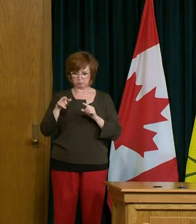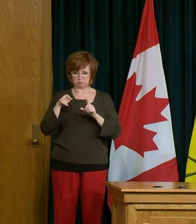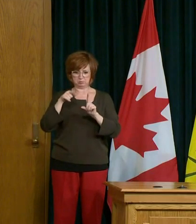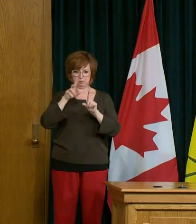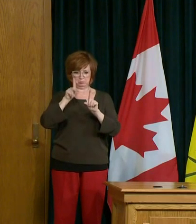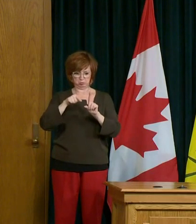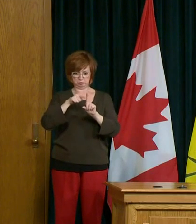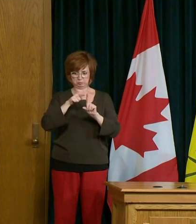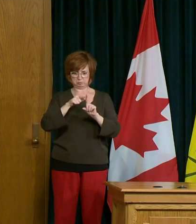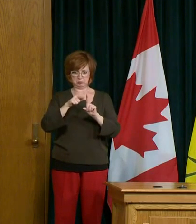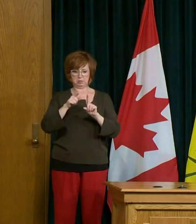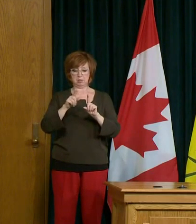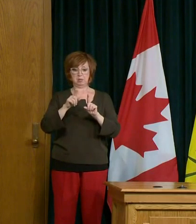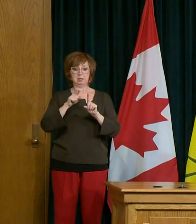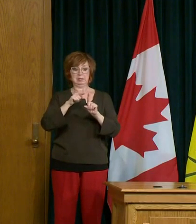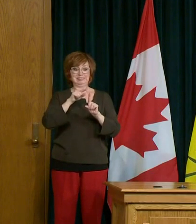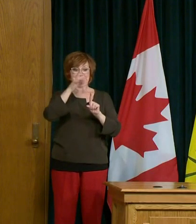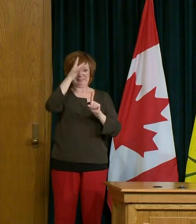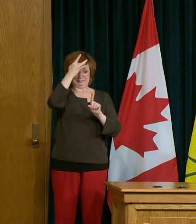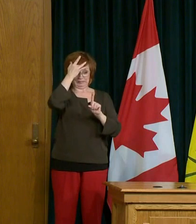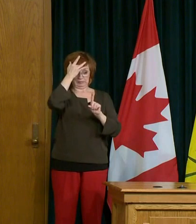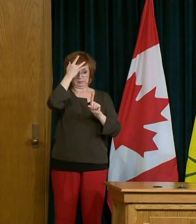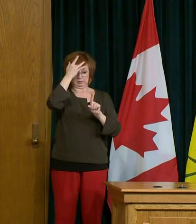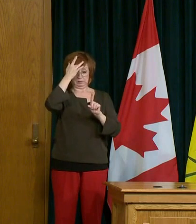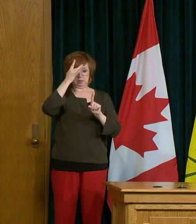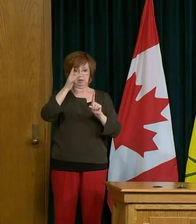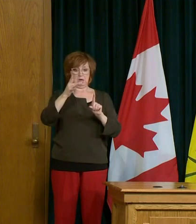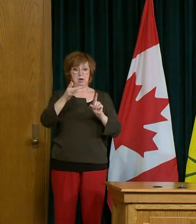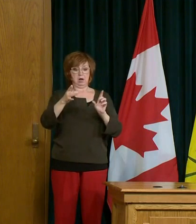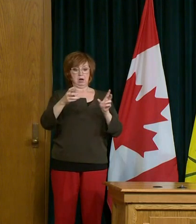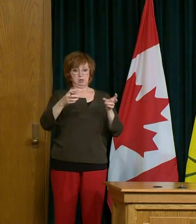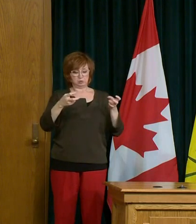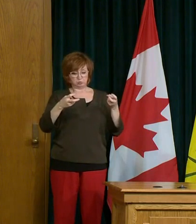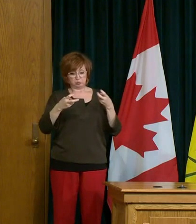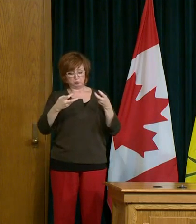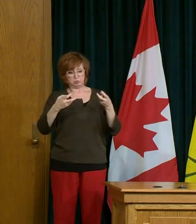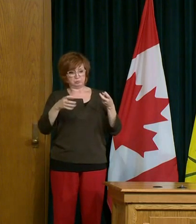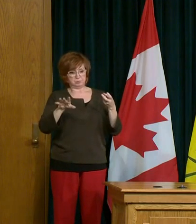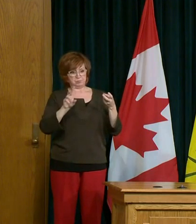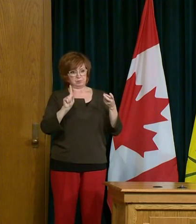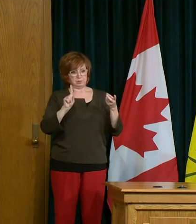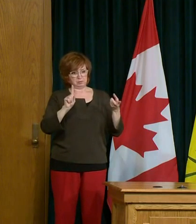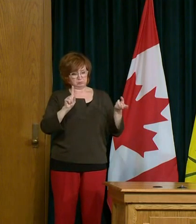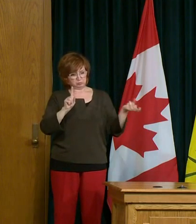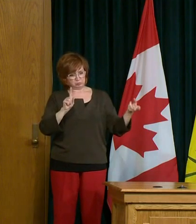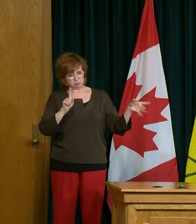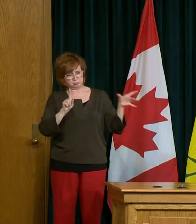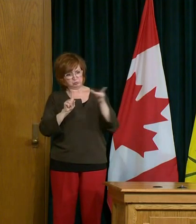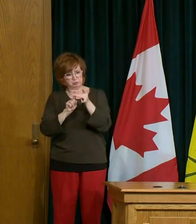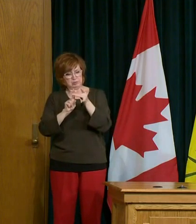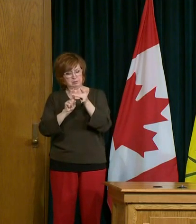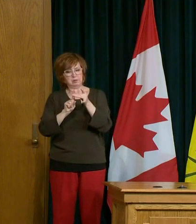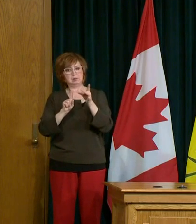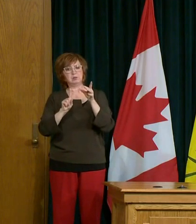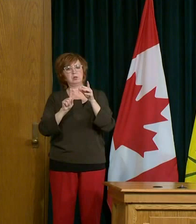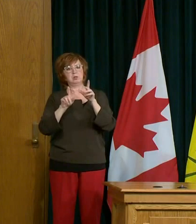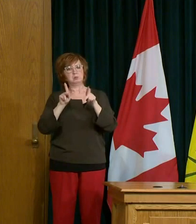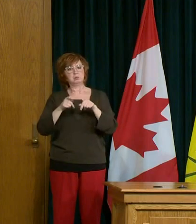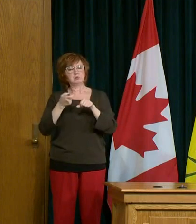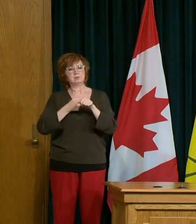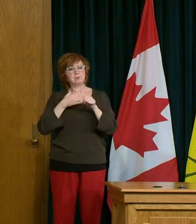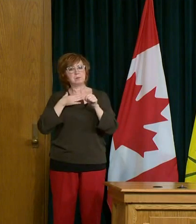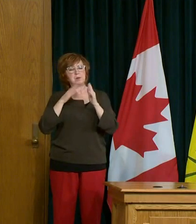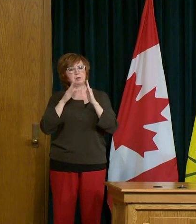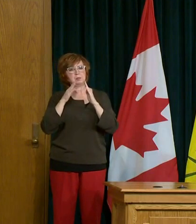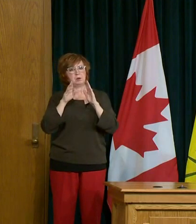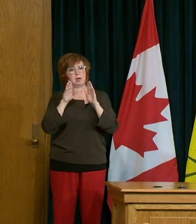contact, if their symptoms are mild, because the false positive rate may be high, when your symptoms are mild, there